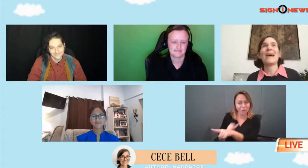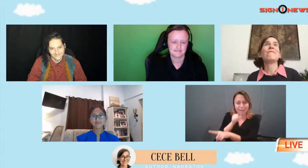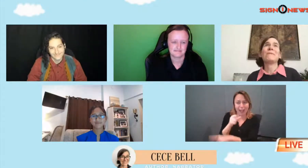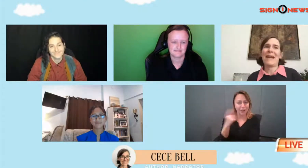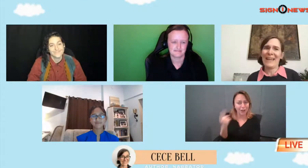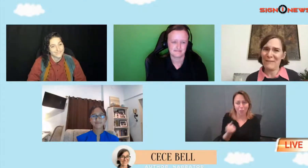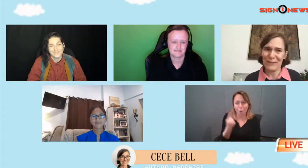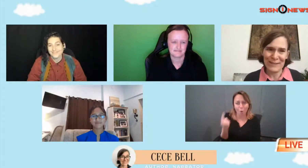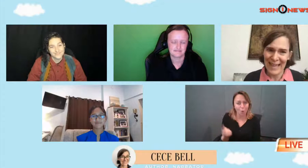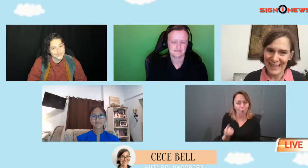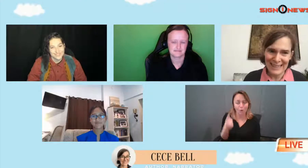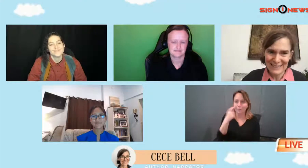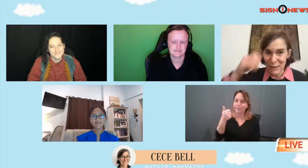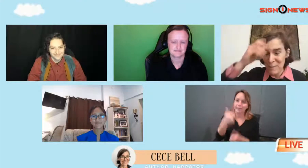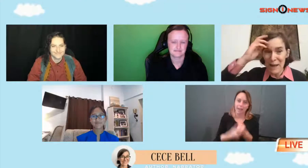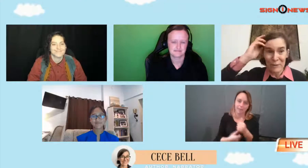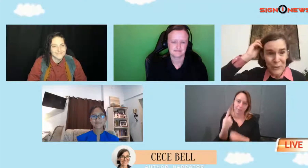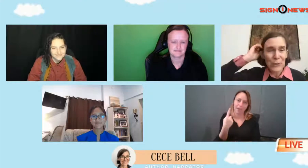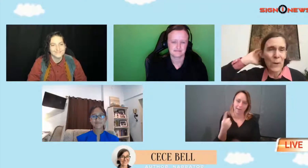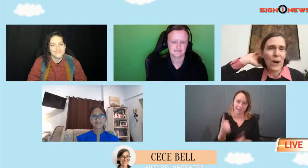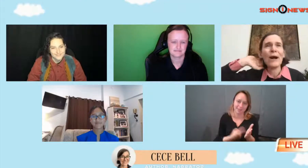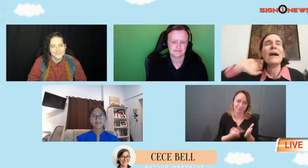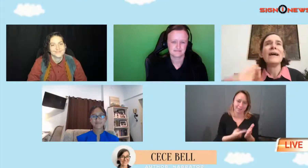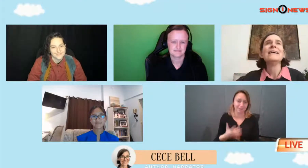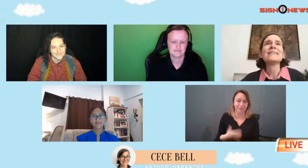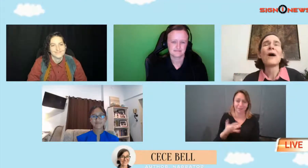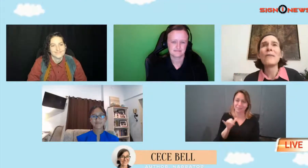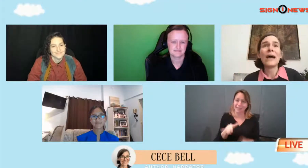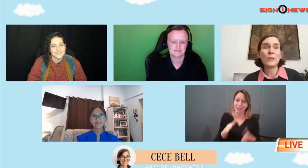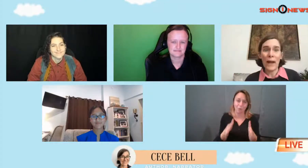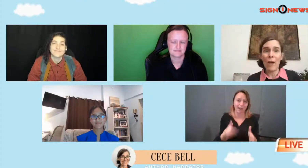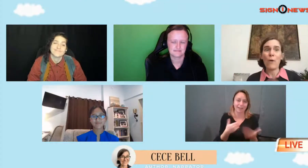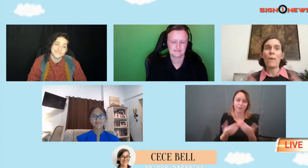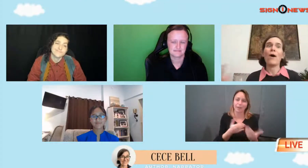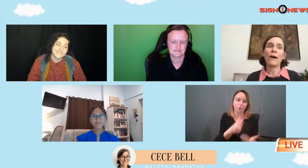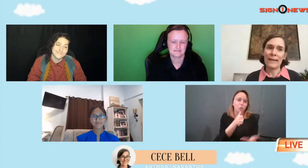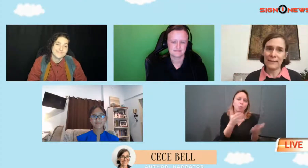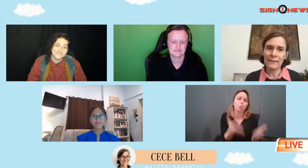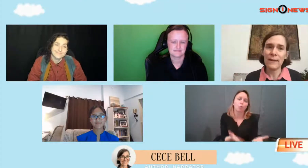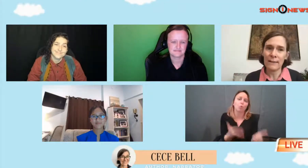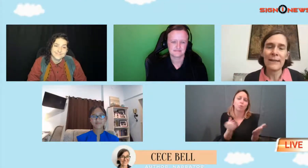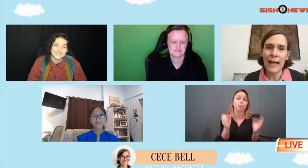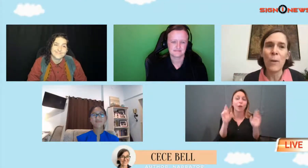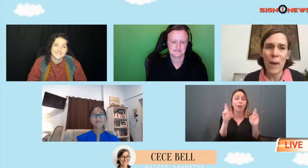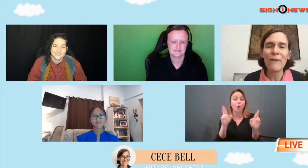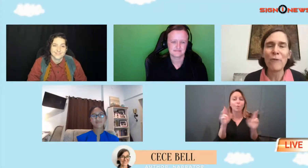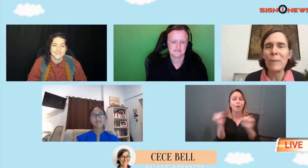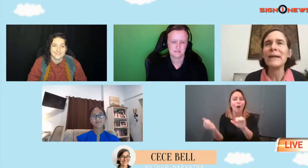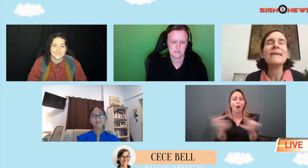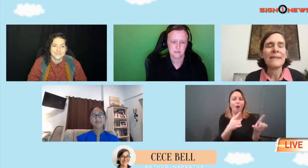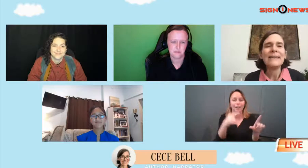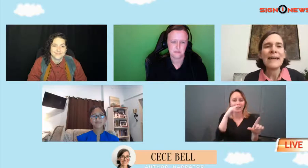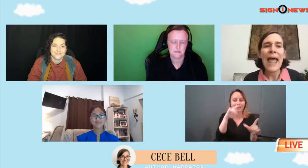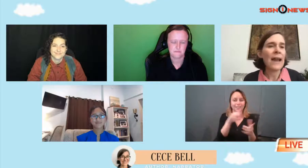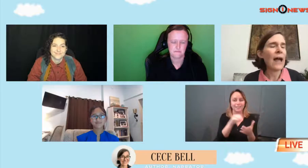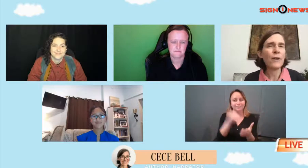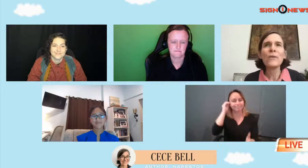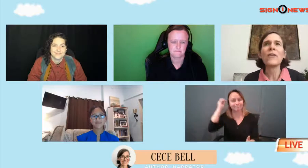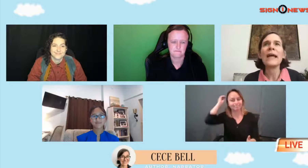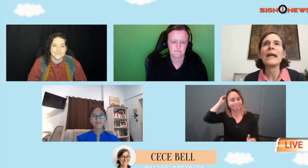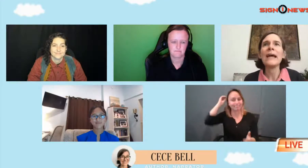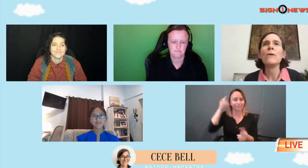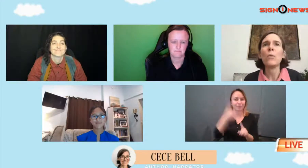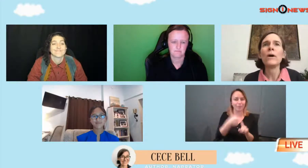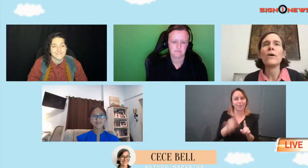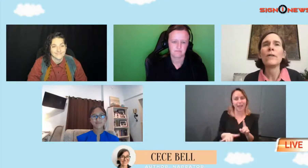because everybody feels like this, no matter who you are. So that's what I hope all kids take away from it. And I